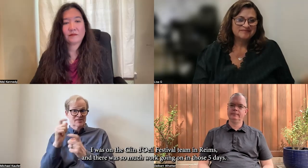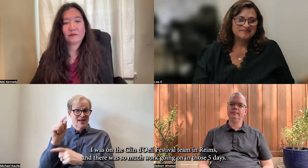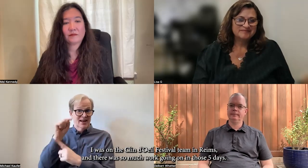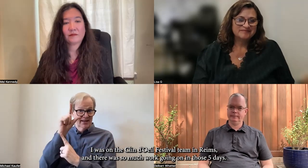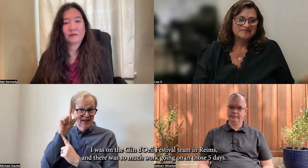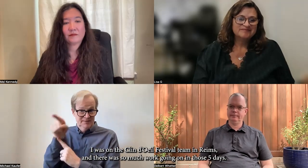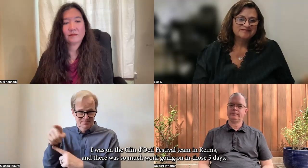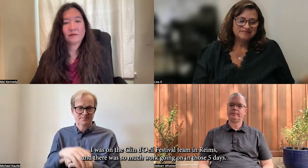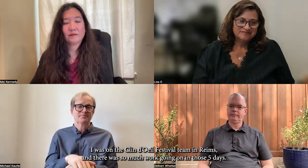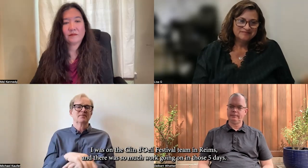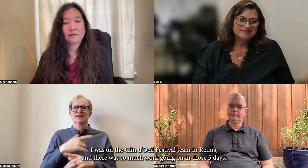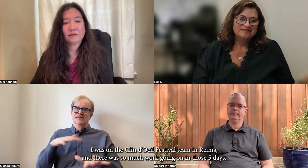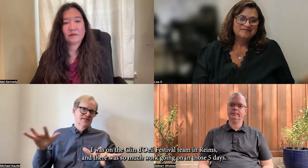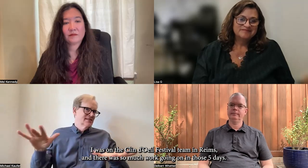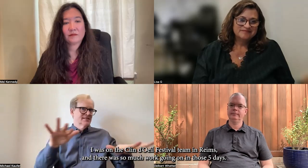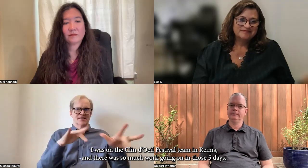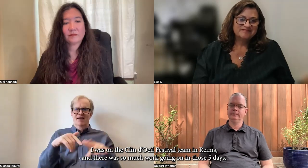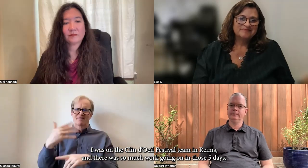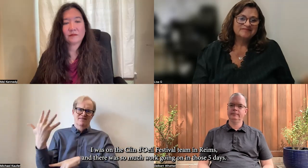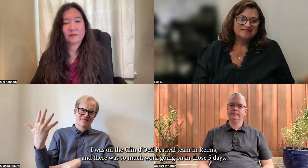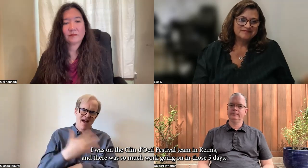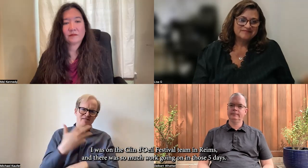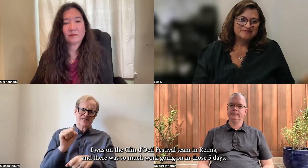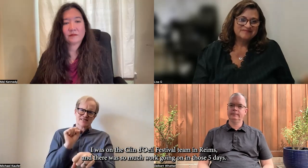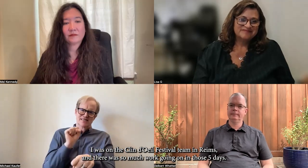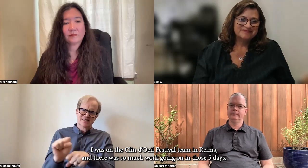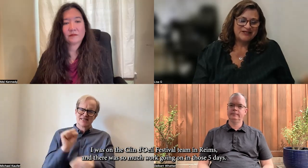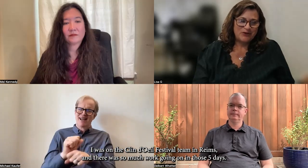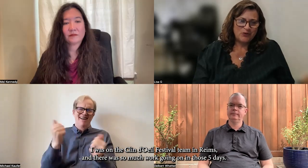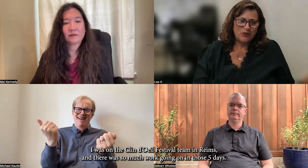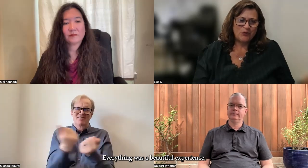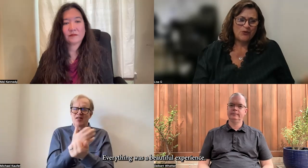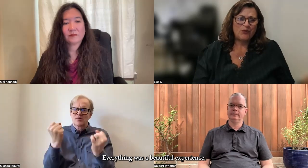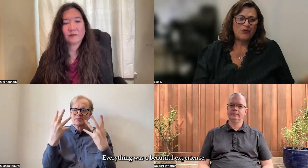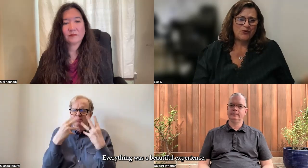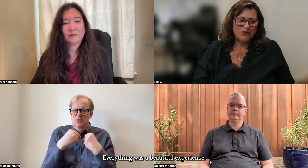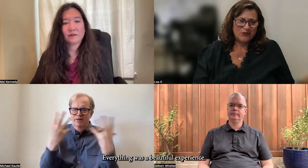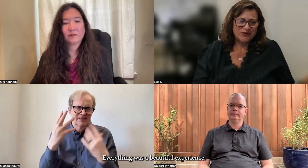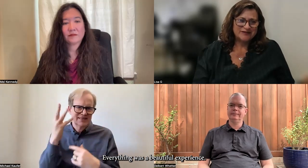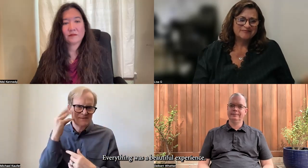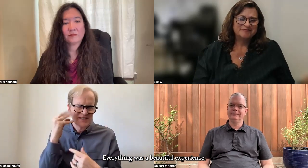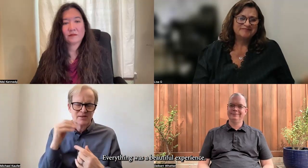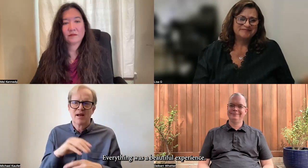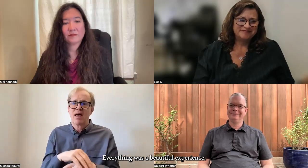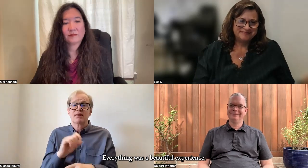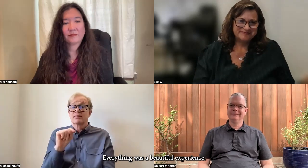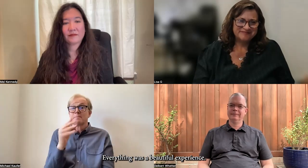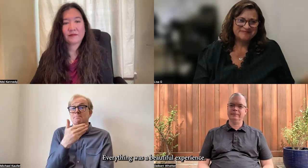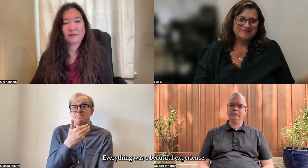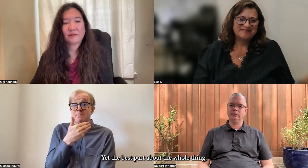I was on the Clandoya Festival team in Rance, and there was so much work going on in those 5 days. Everything was a beautiful experience. Yet the